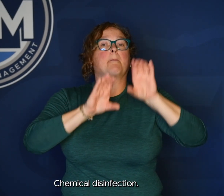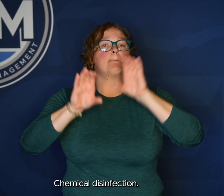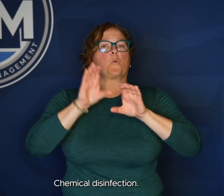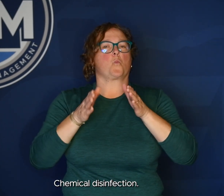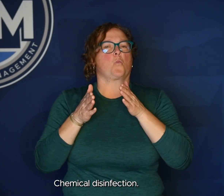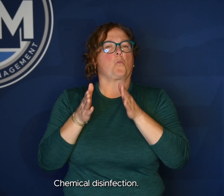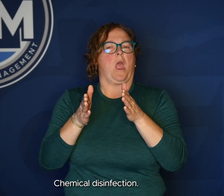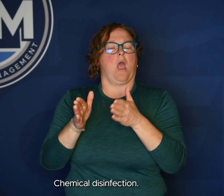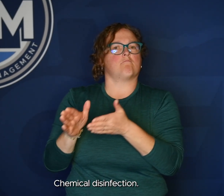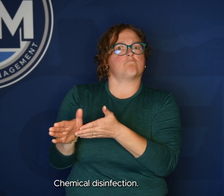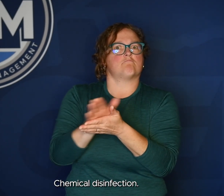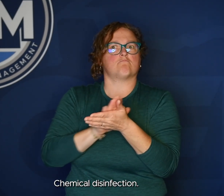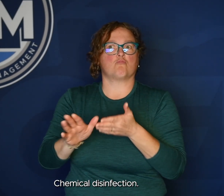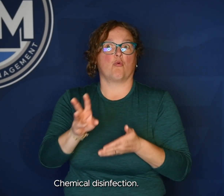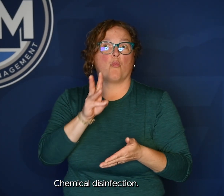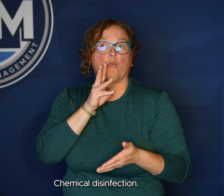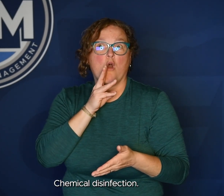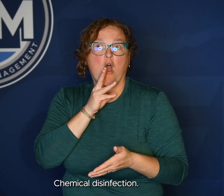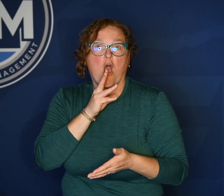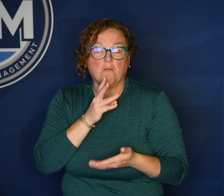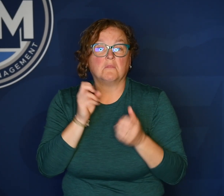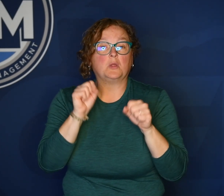Chemical disinfection.